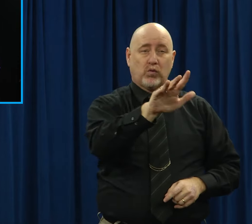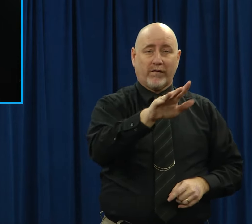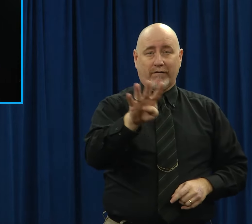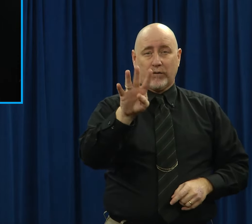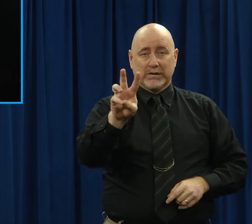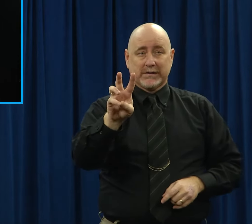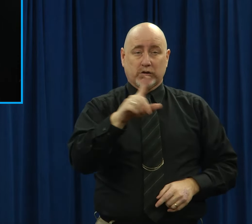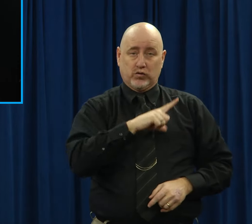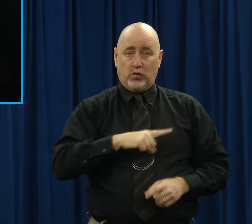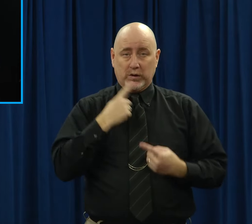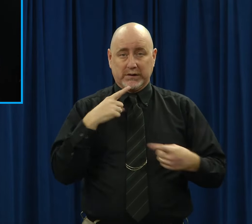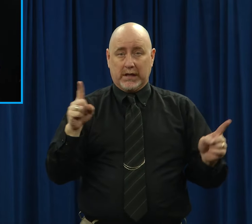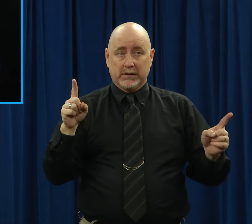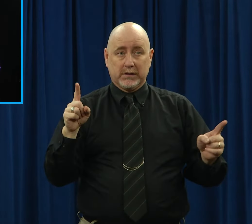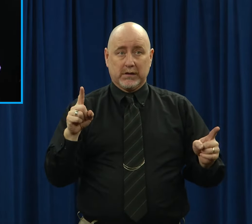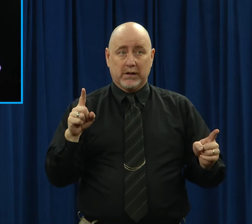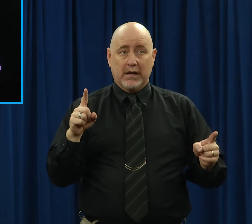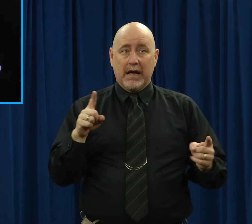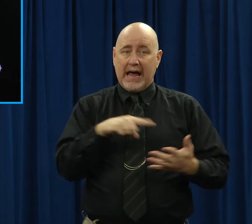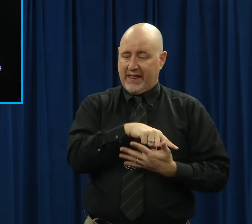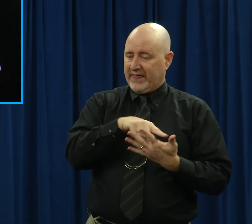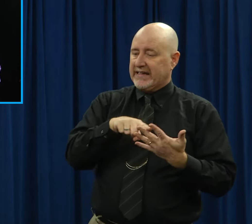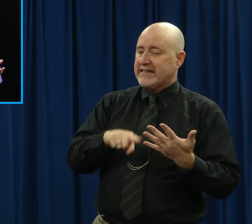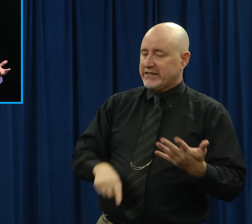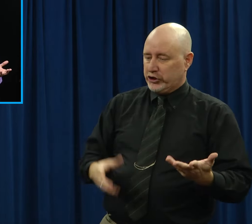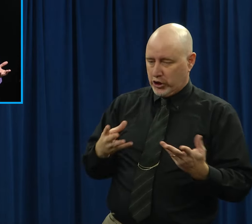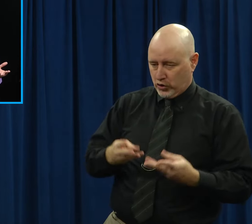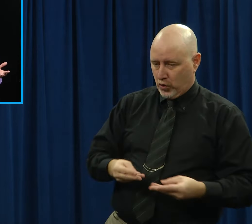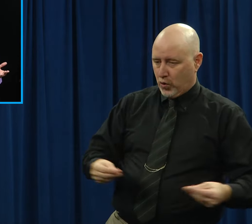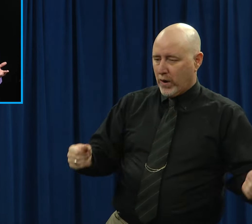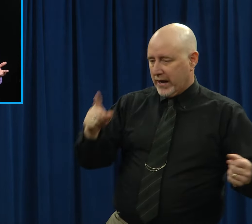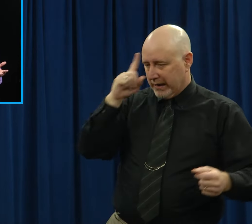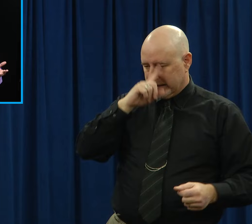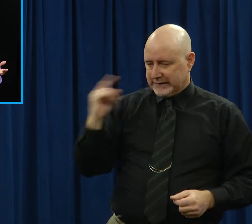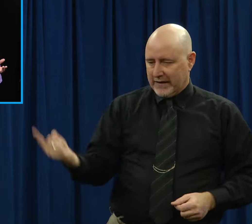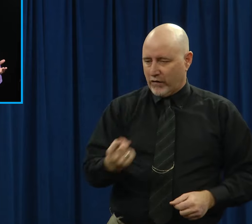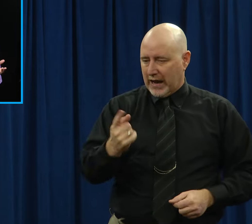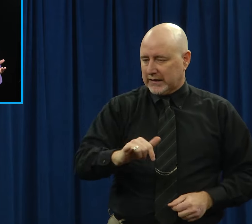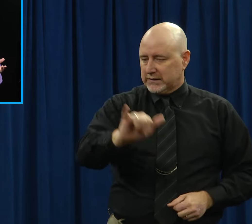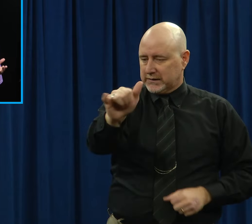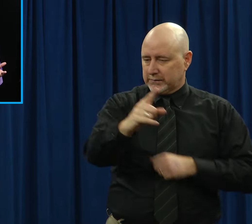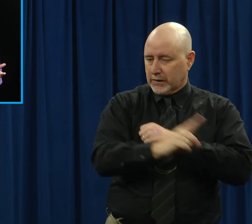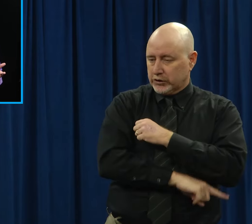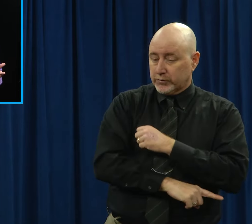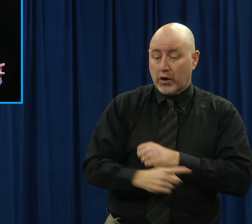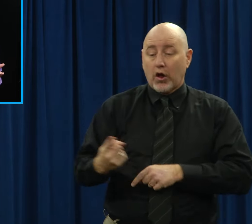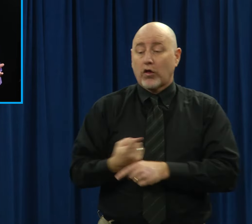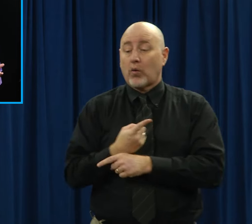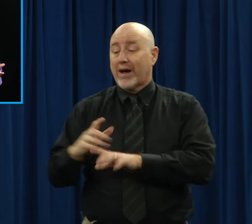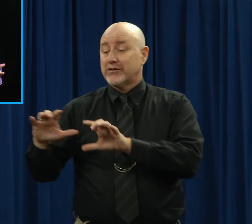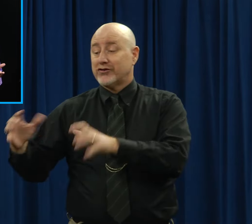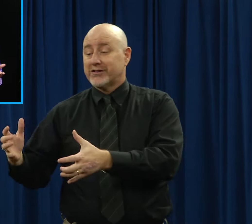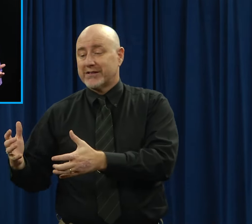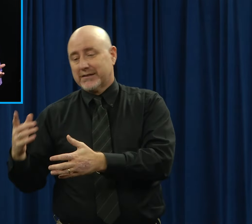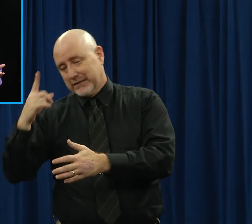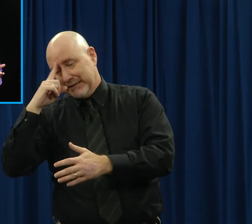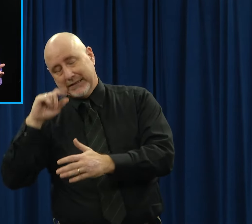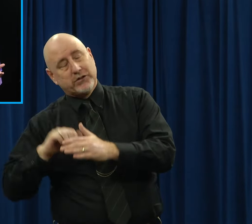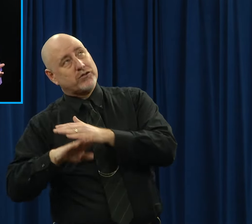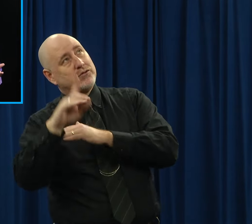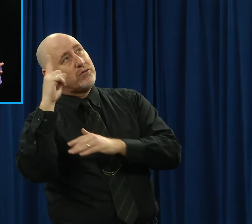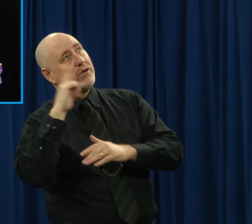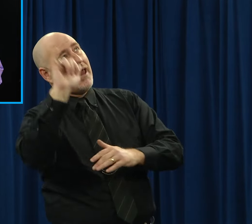Matthew 25:46, the Lord said, and these shall go away into everlasting punishment, but the